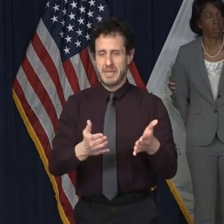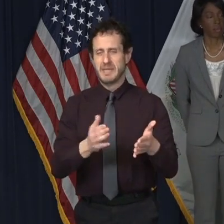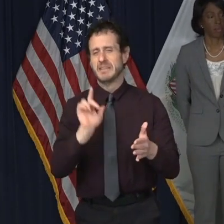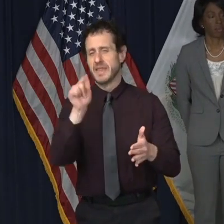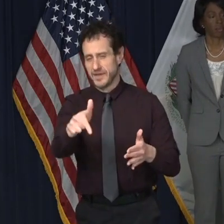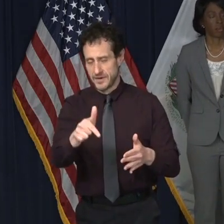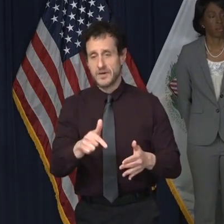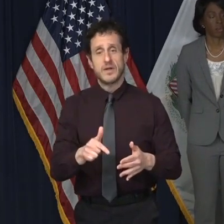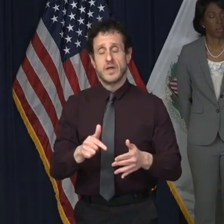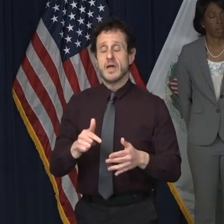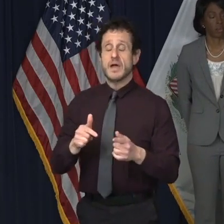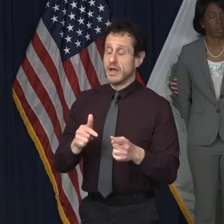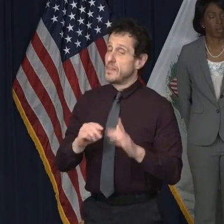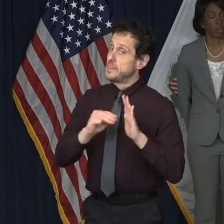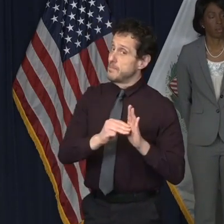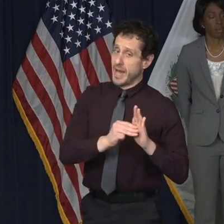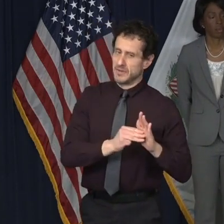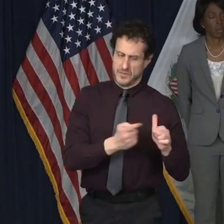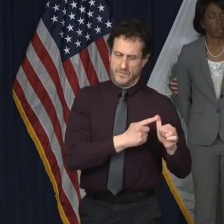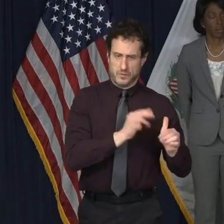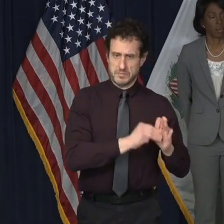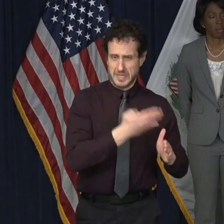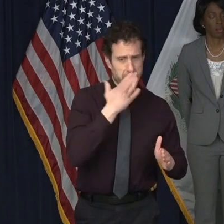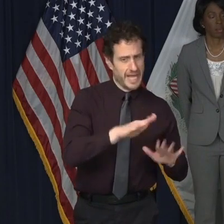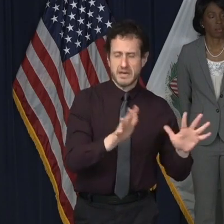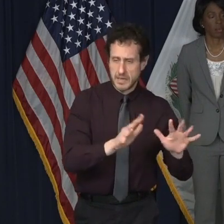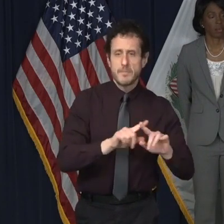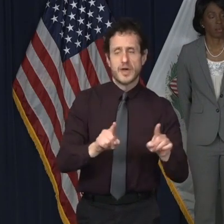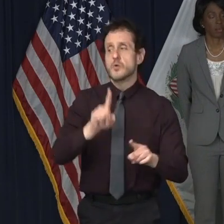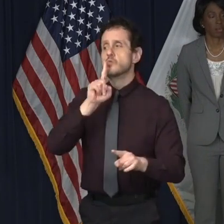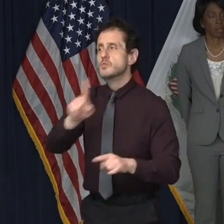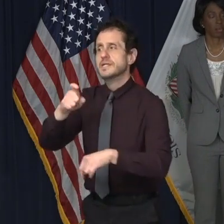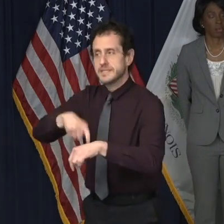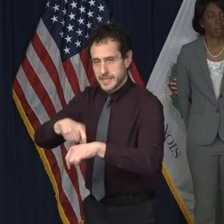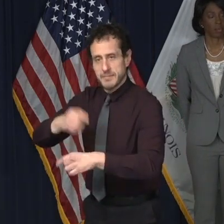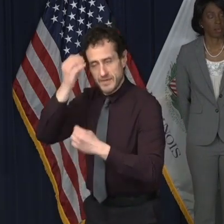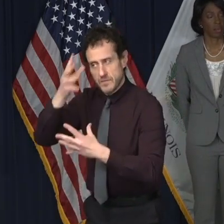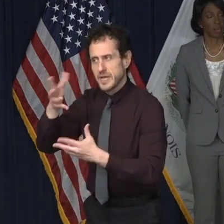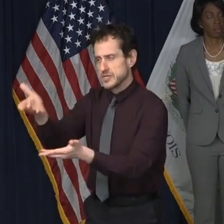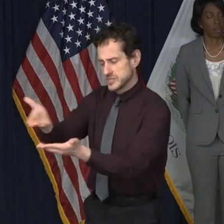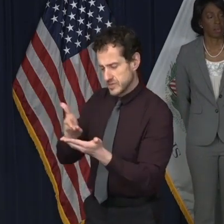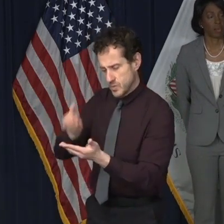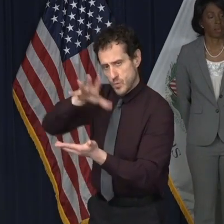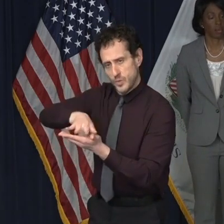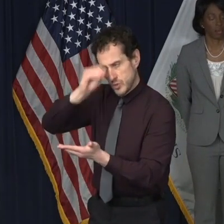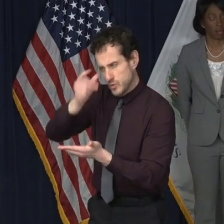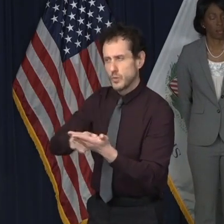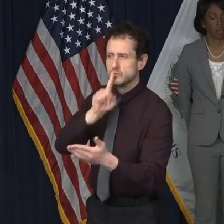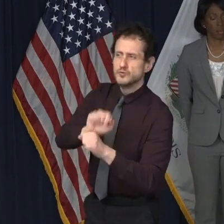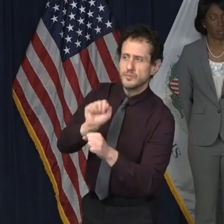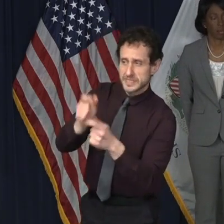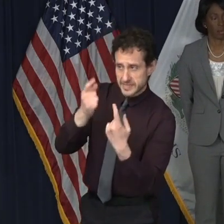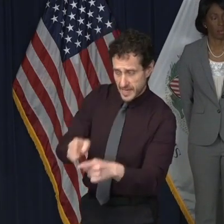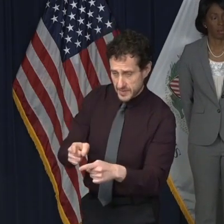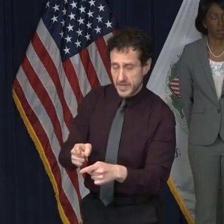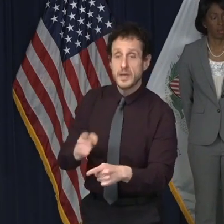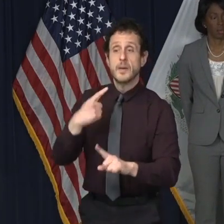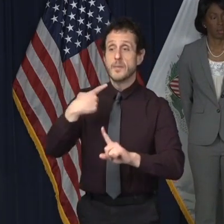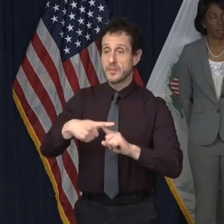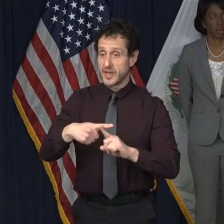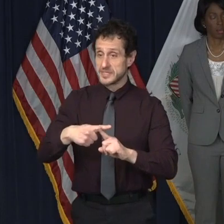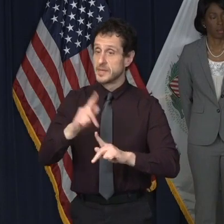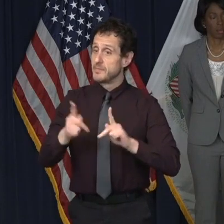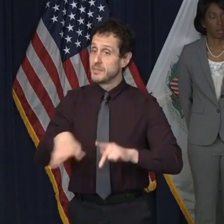inputs got better as time went on. Real-time data came in, and importantly, Illinoisans protected each other